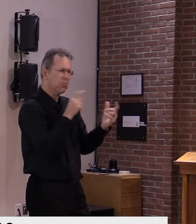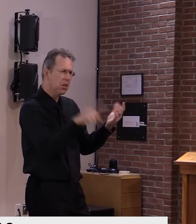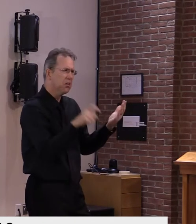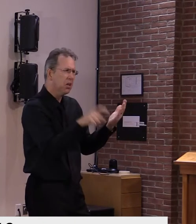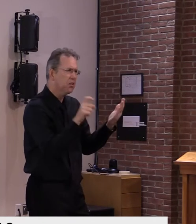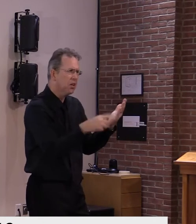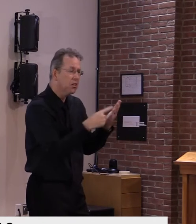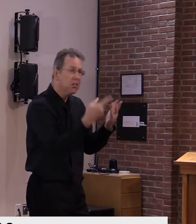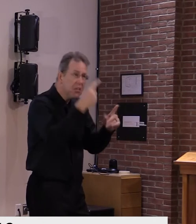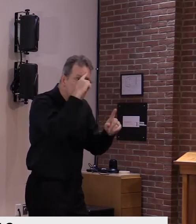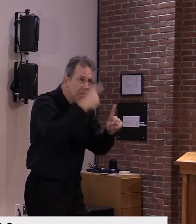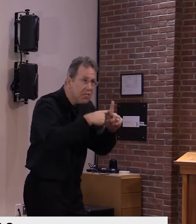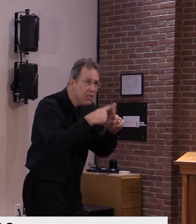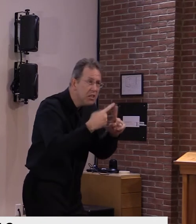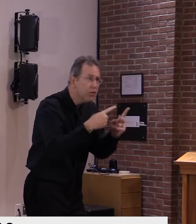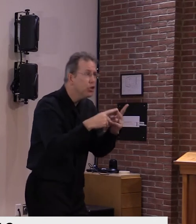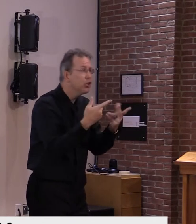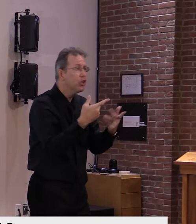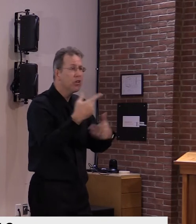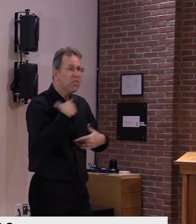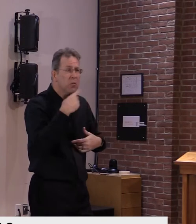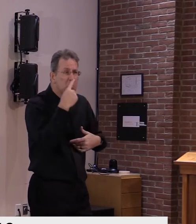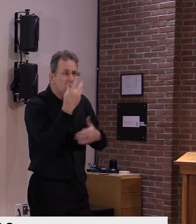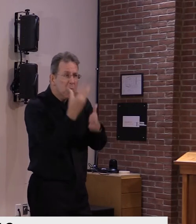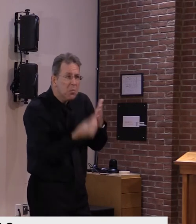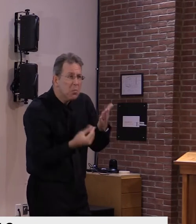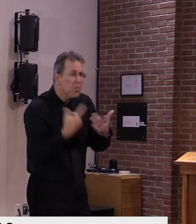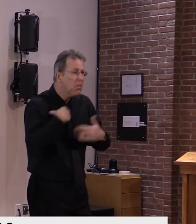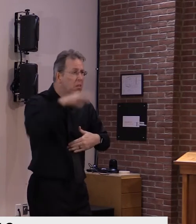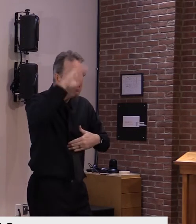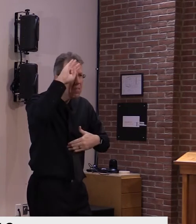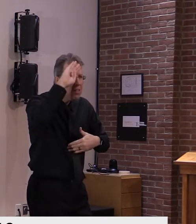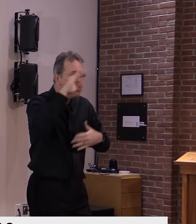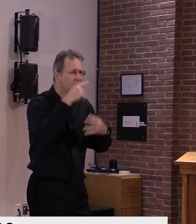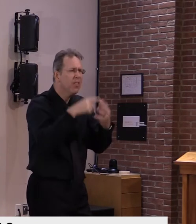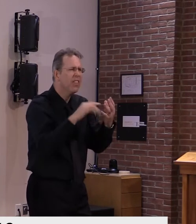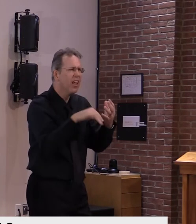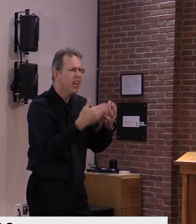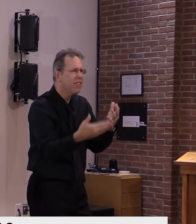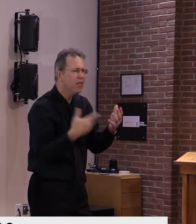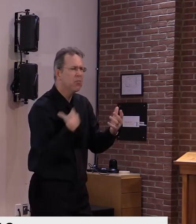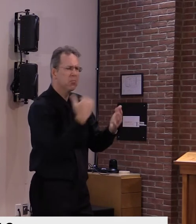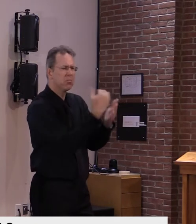fever, whether they've been sick, and other series of questions.